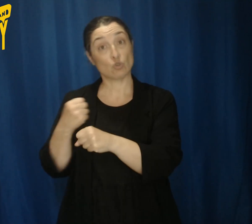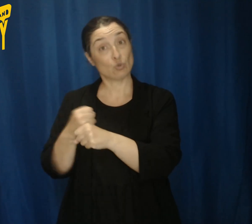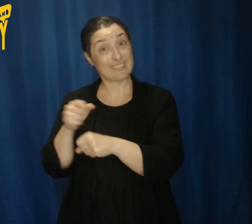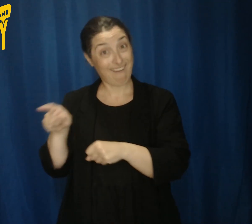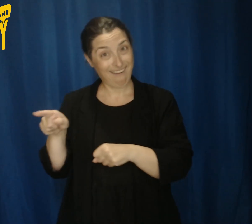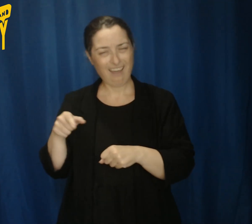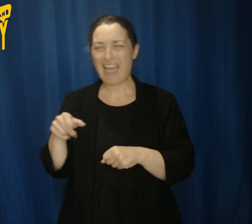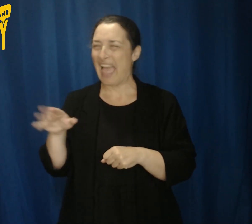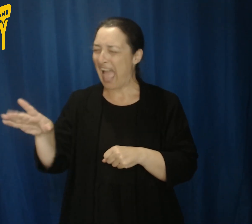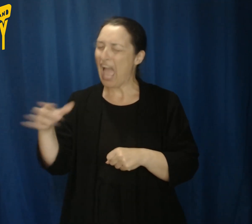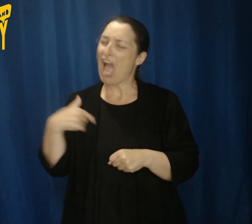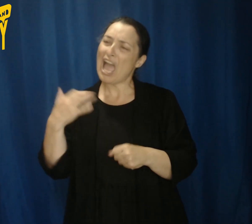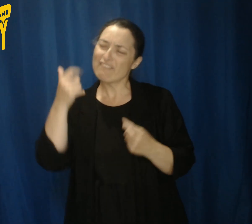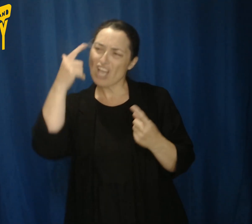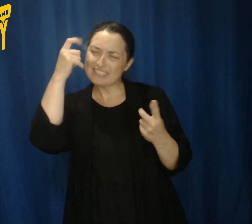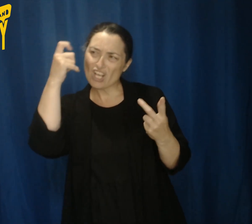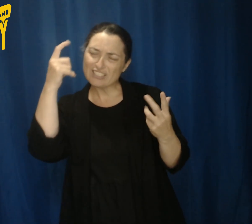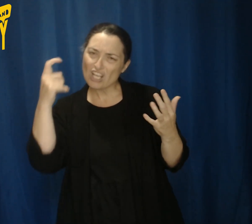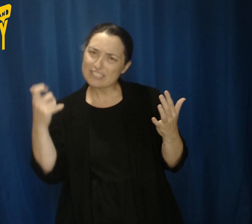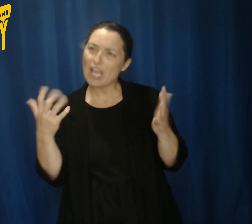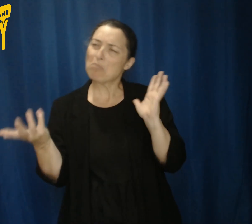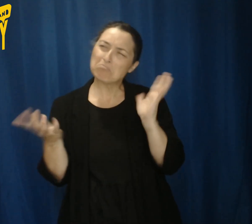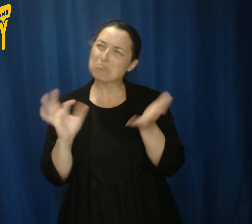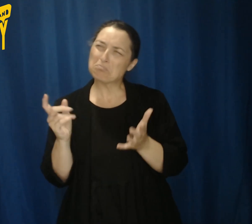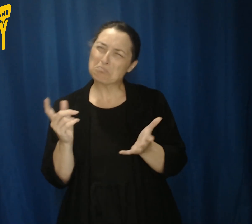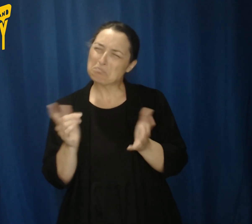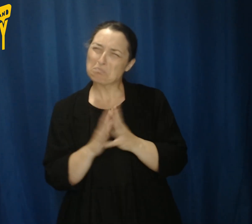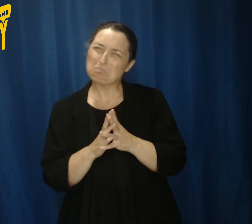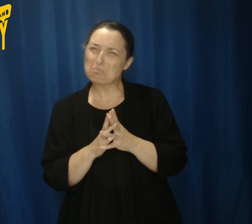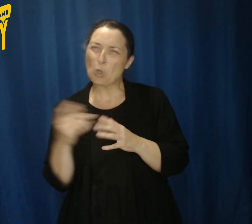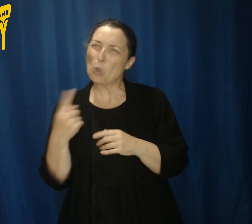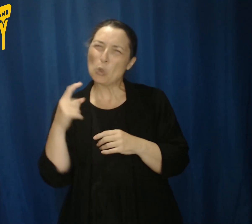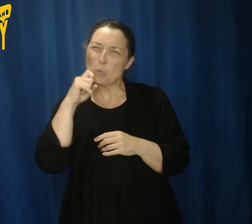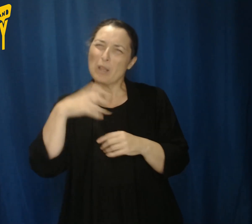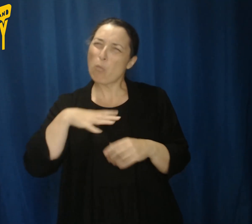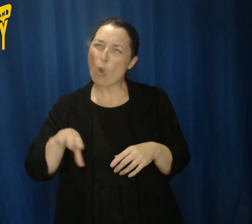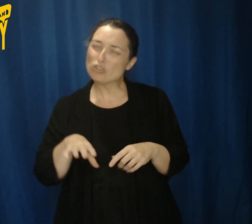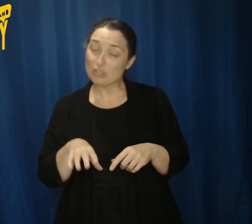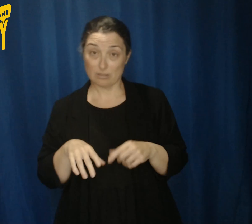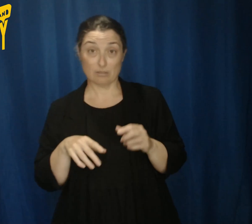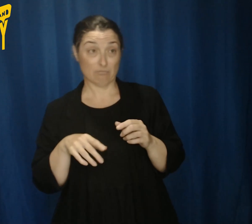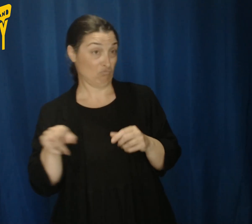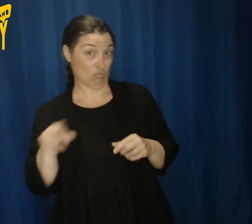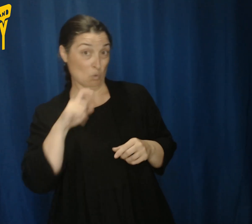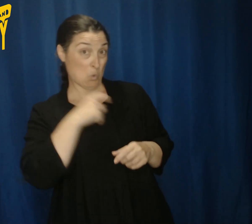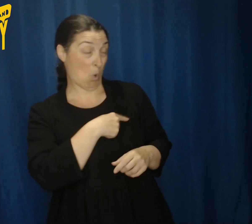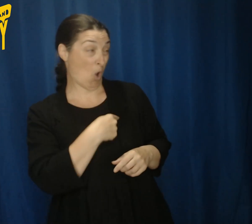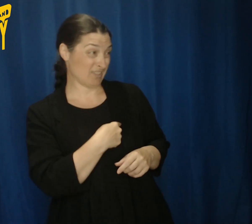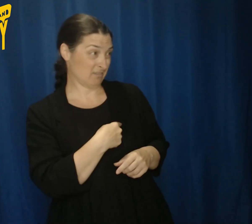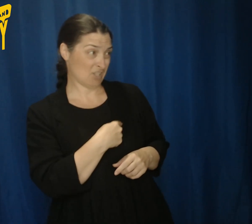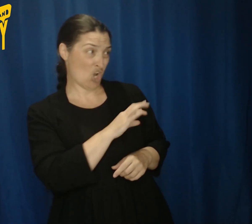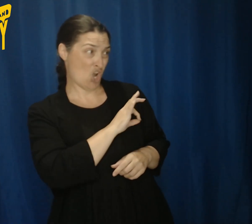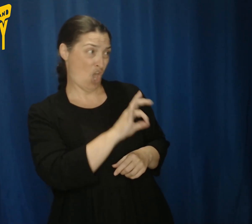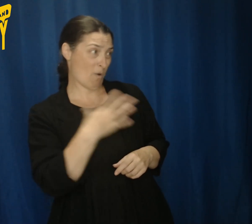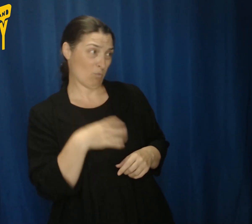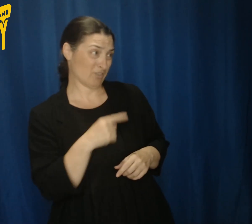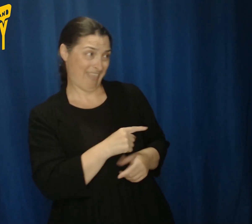about da. Like, who might want that? And Veronica's quite honest. She might go, God, no one, Kath. She hasn't actually said that, but you know what I mean? It might be